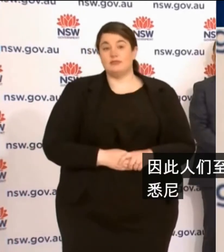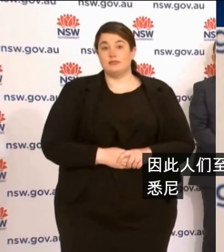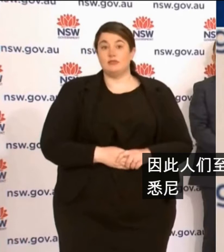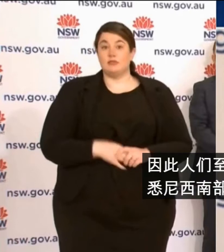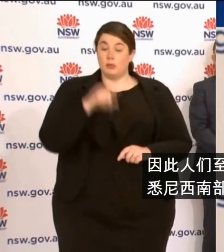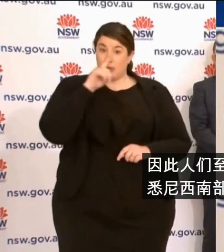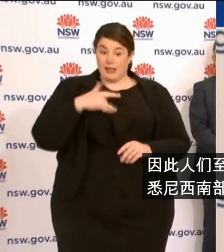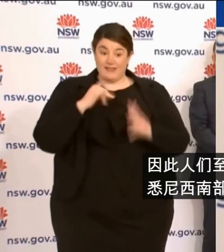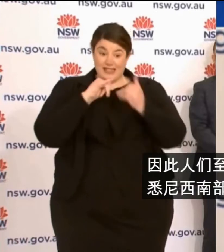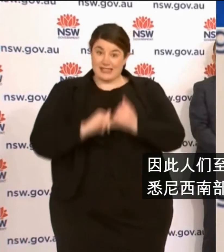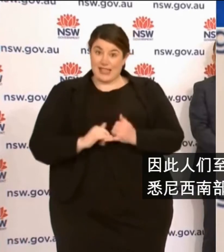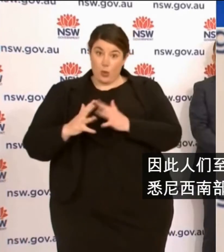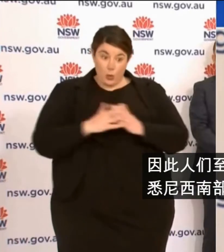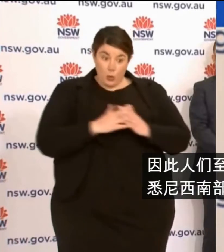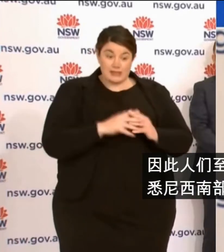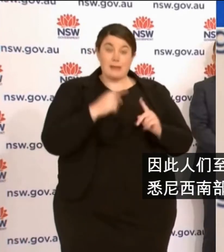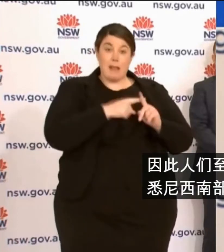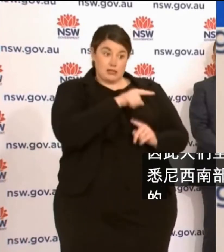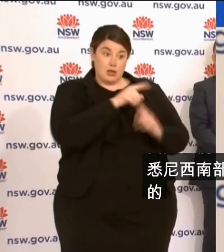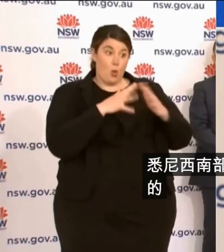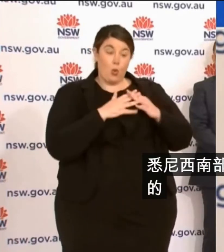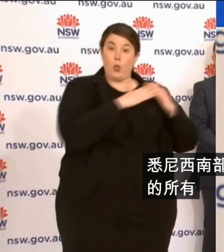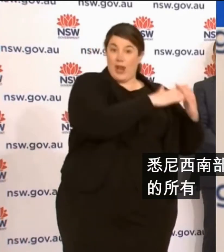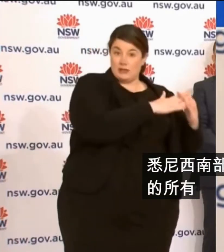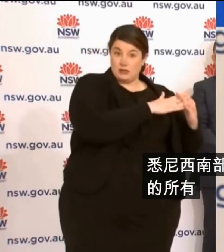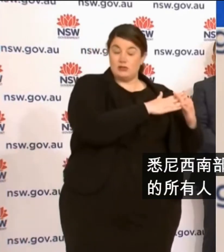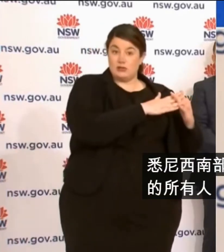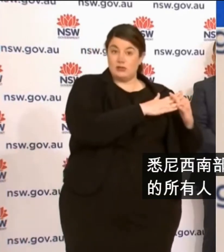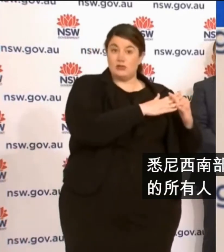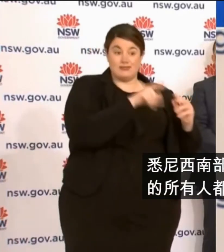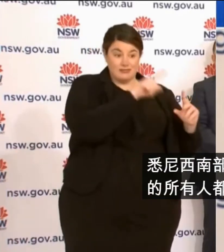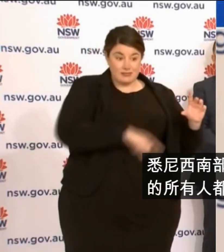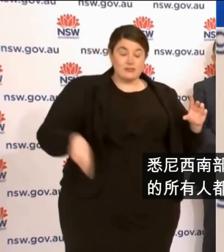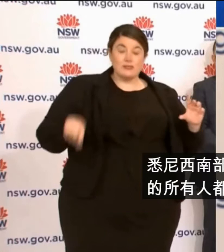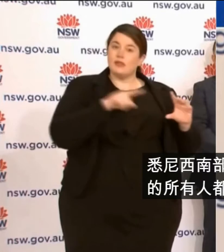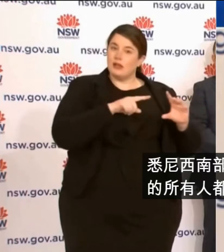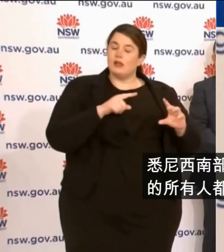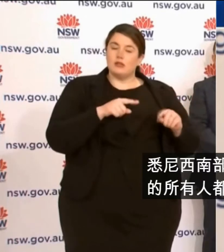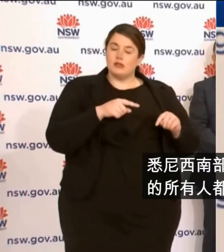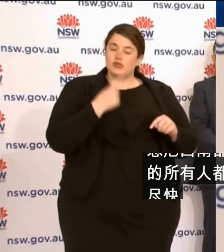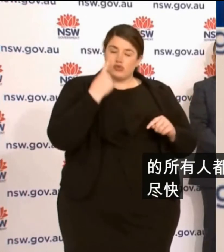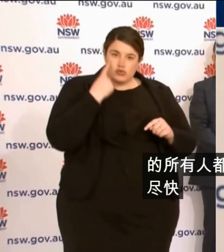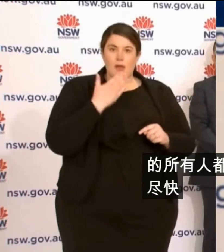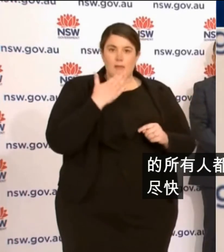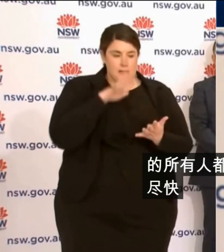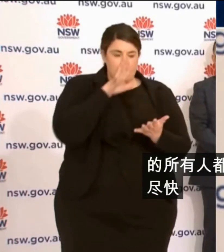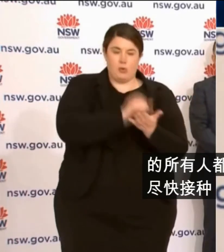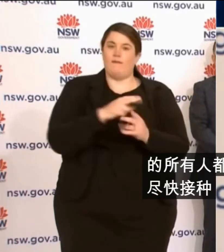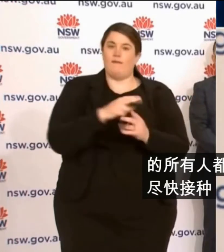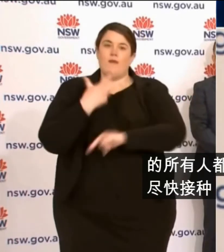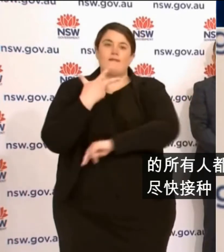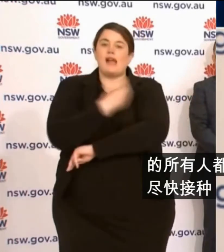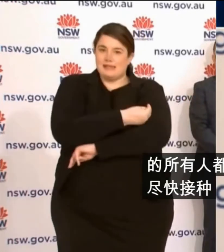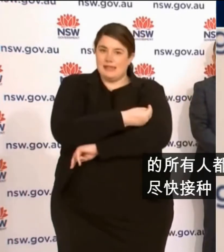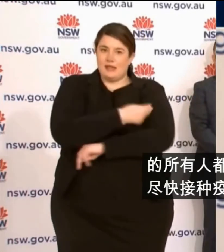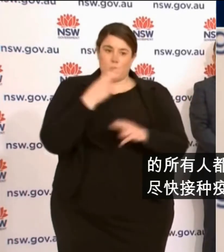of southwestern Sydney and Western Sydney are afforded every opportunity to take up the vaccines